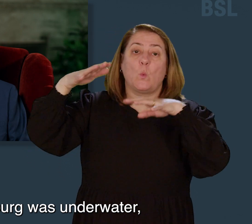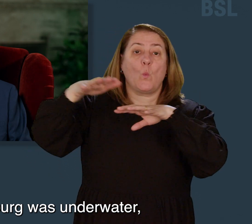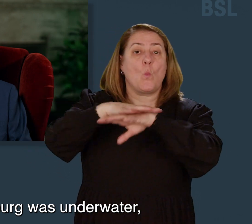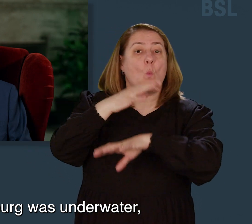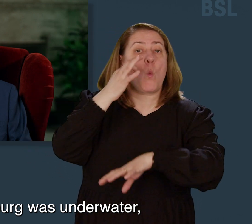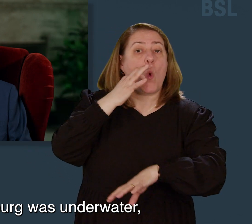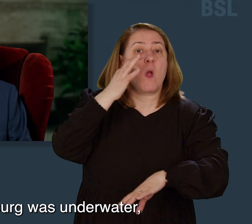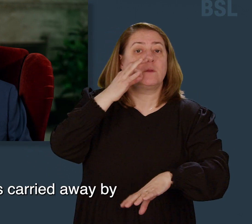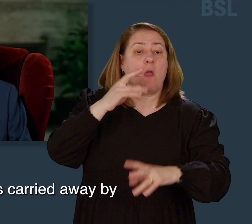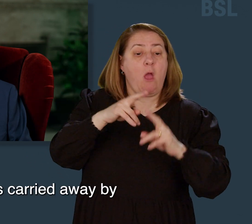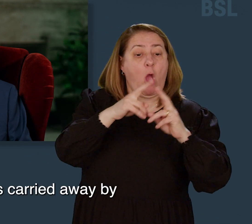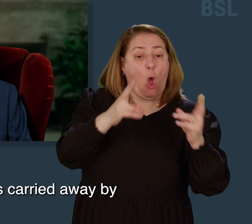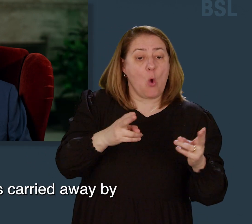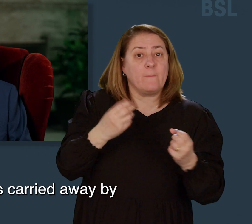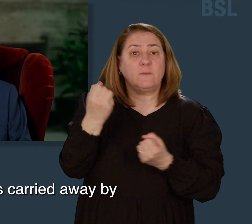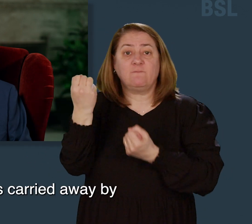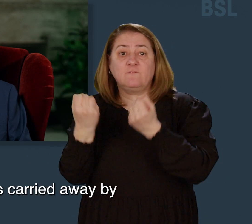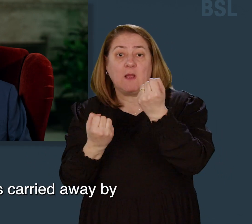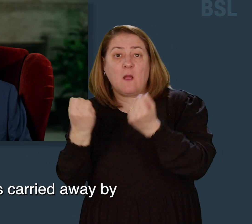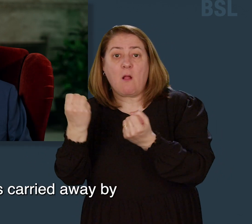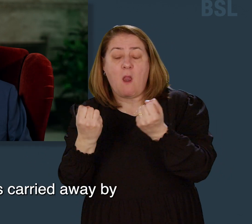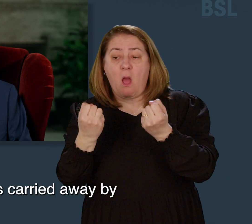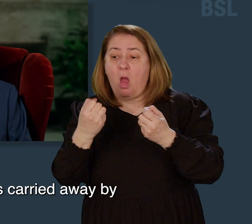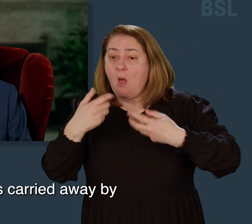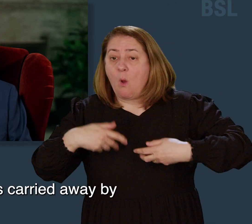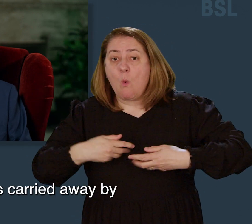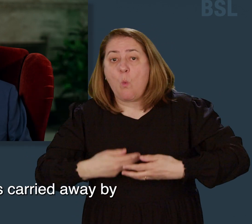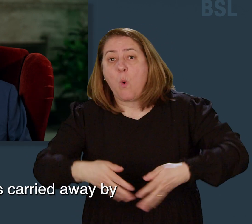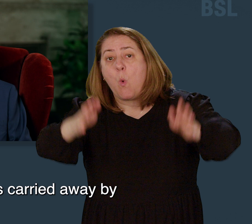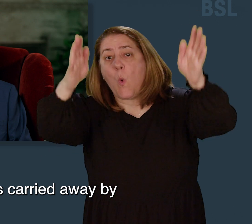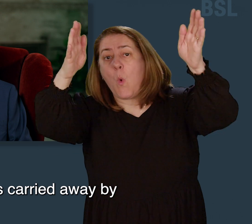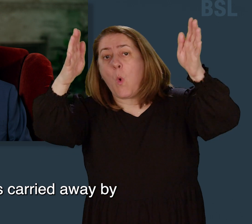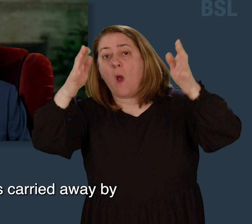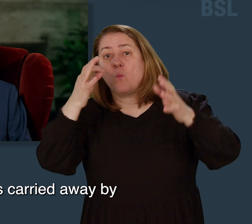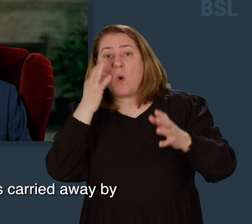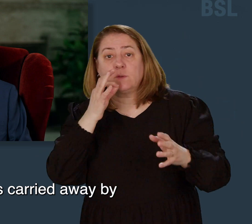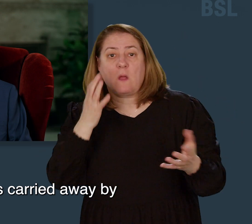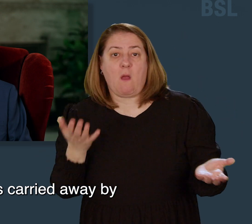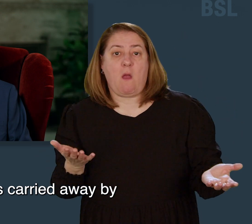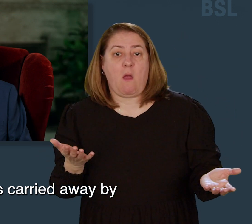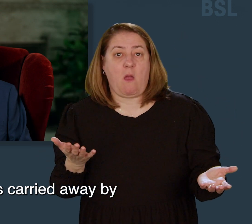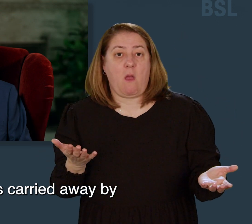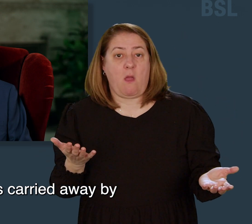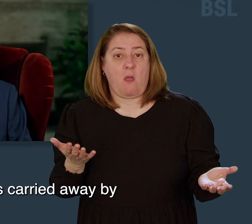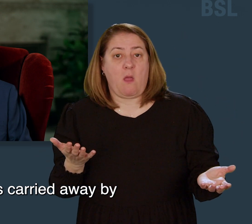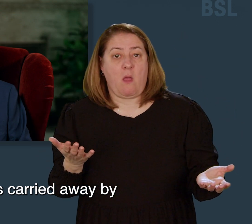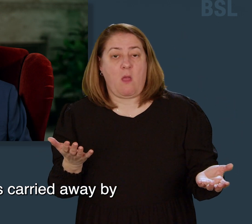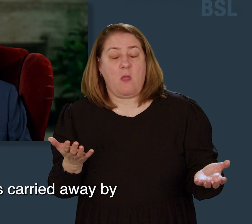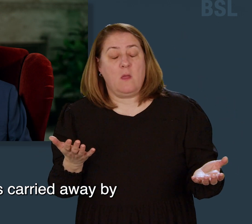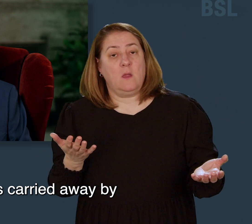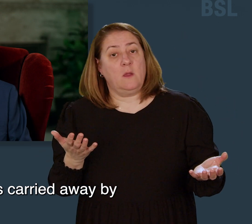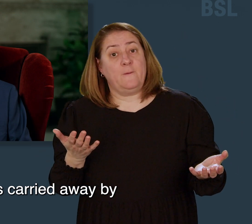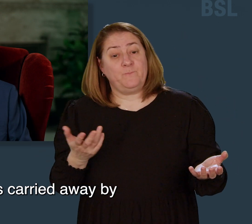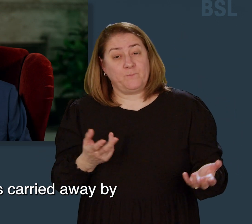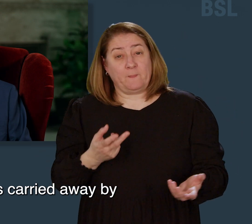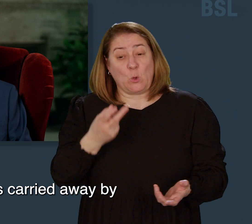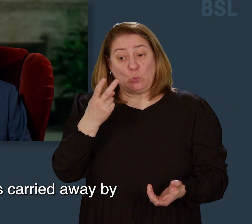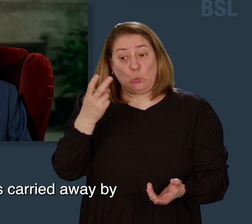underwater, with homes and vehicles carried away by floodwaters.